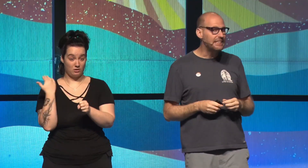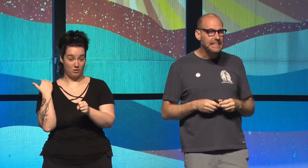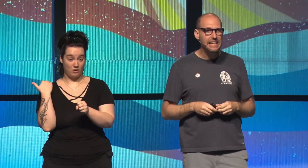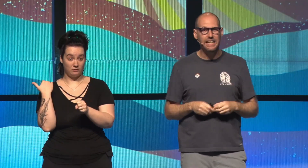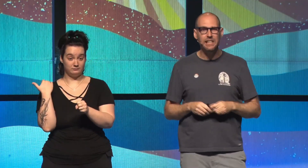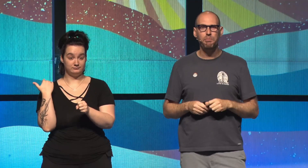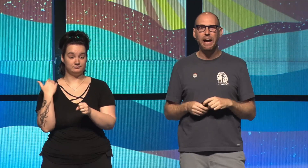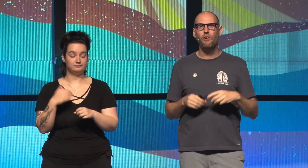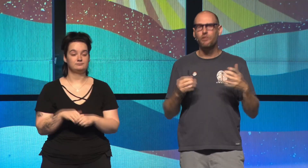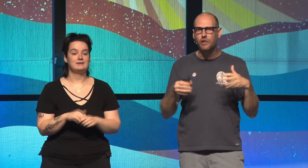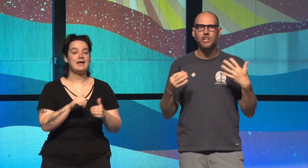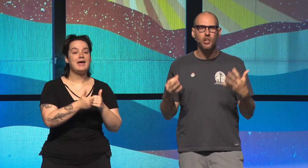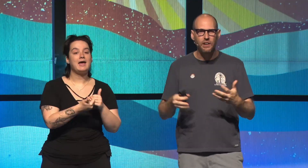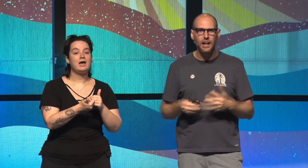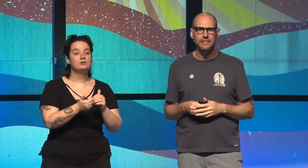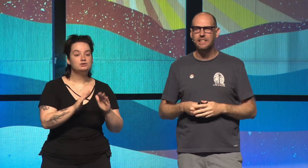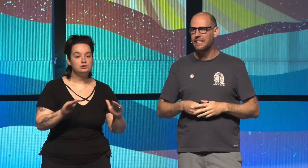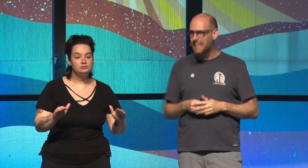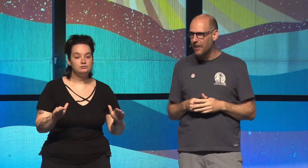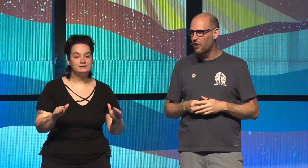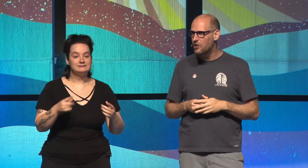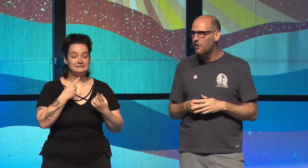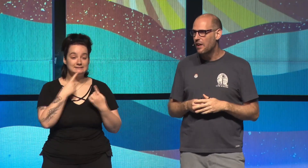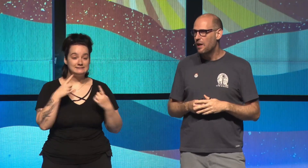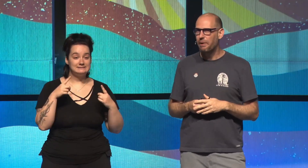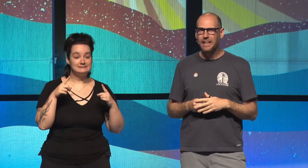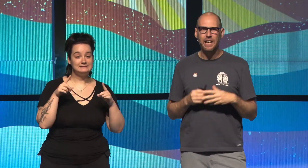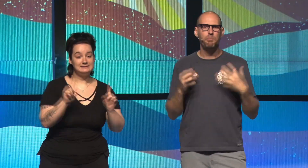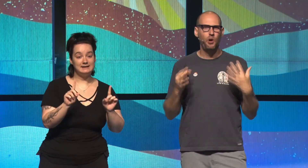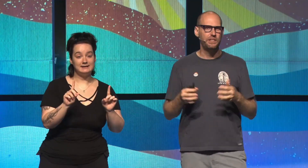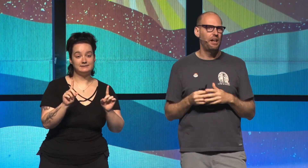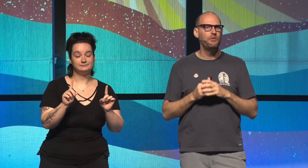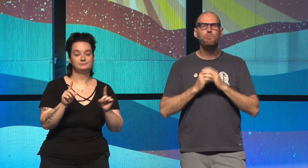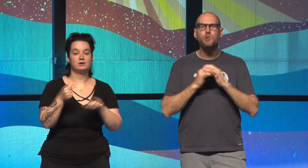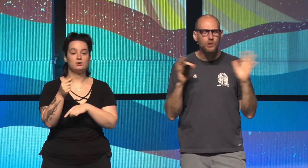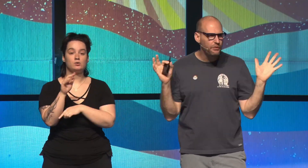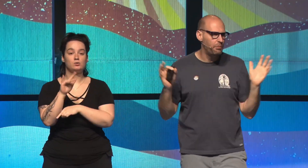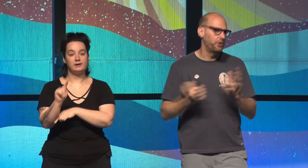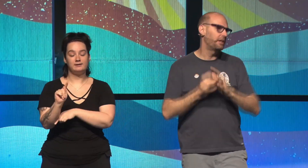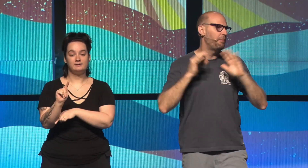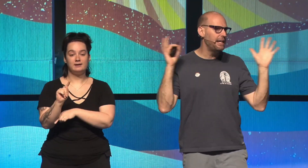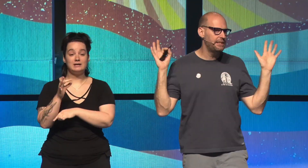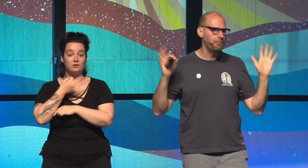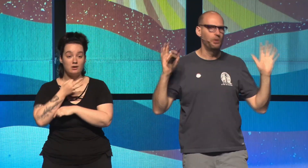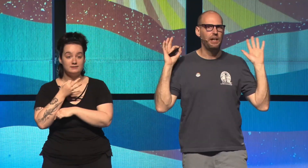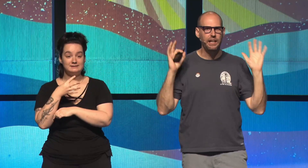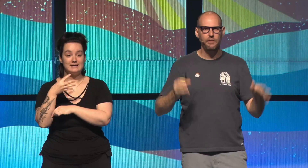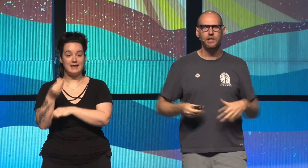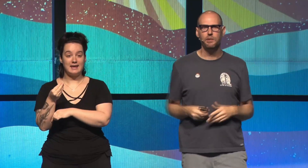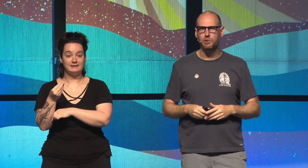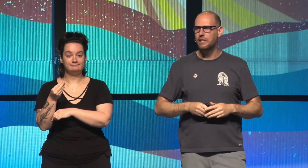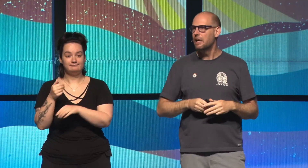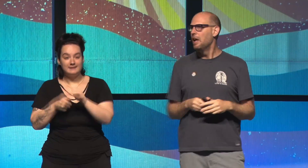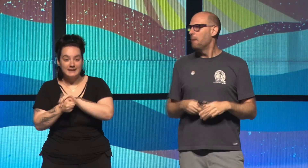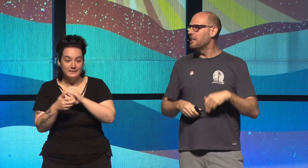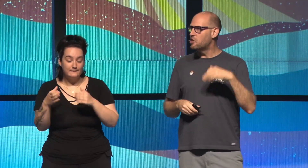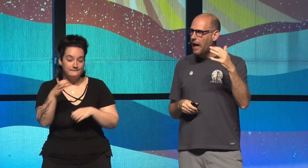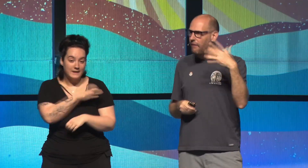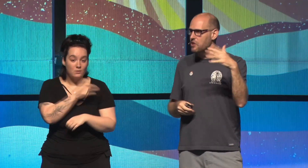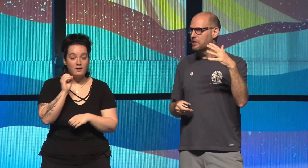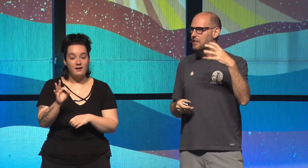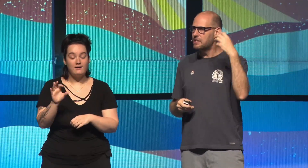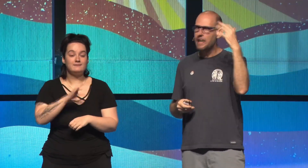Children Succeed, The Hidden Power of Grit, Curiosity, and Character by a guy named Paul Tuff. Beautiful book, amazing book. I loved it completely. But